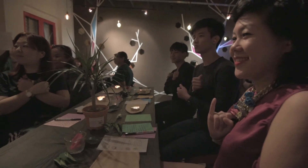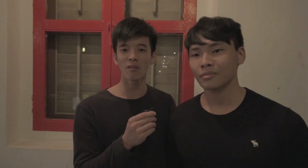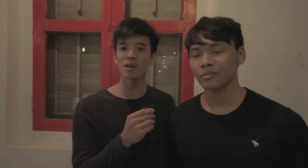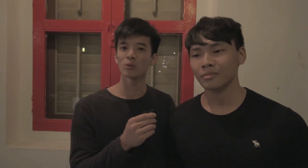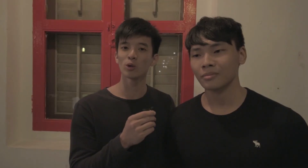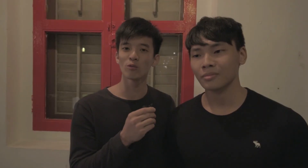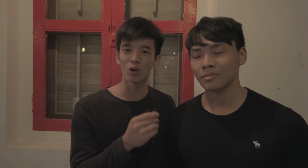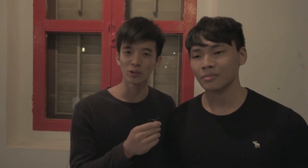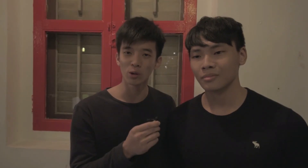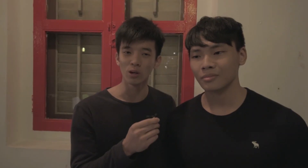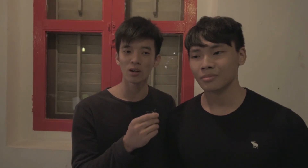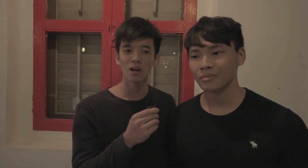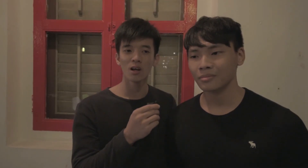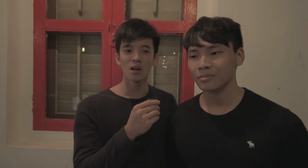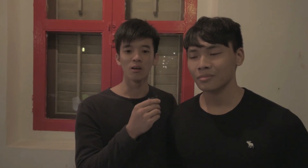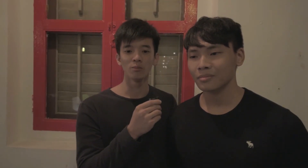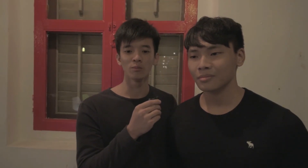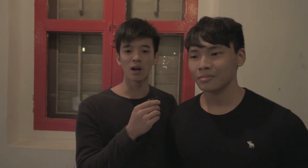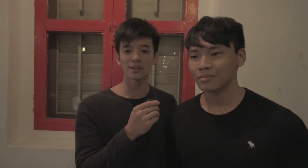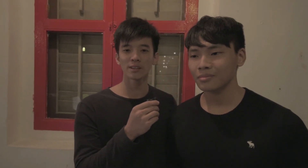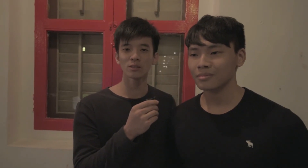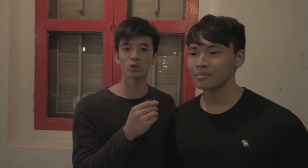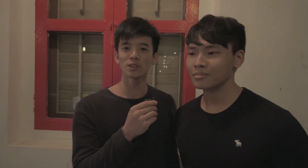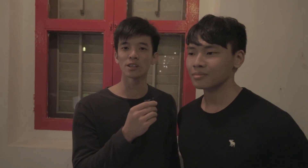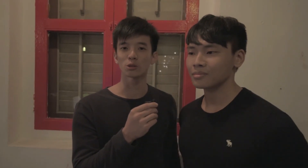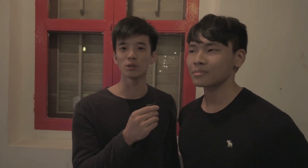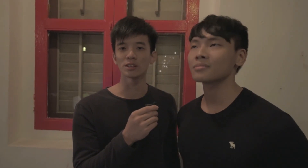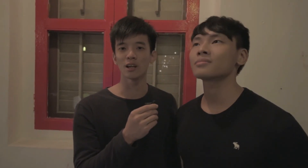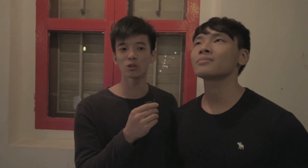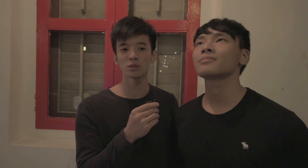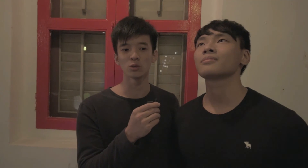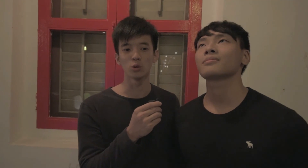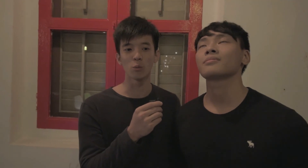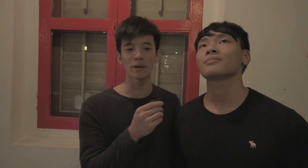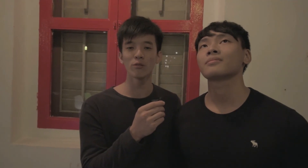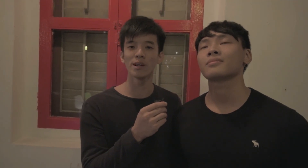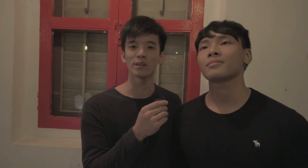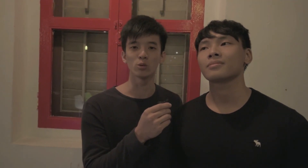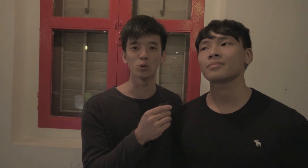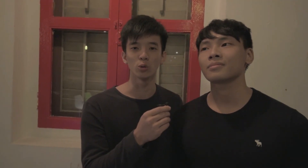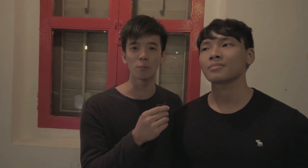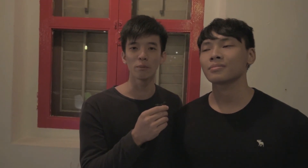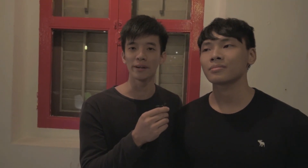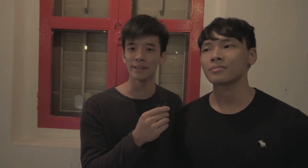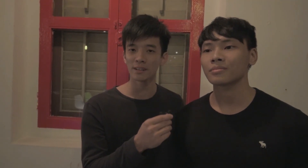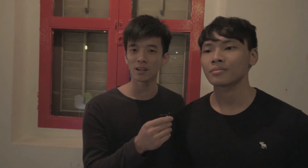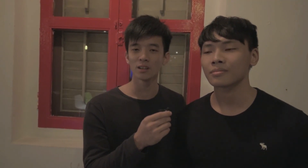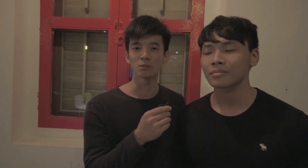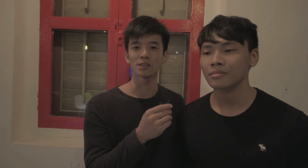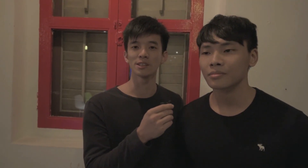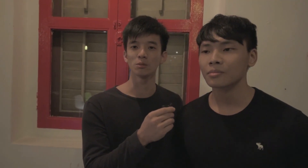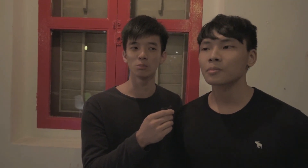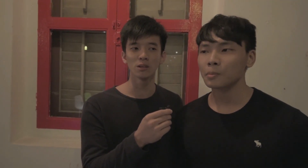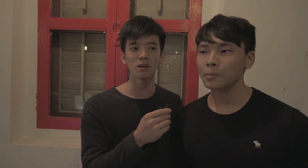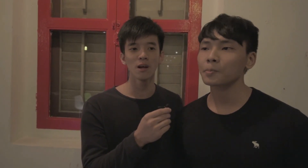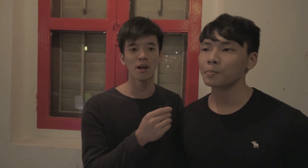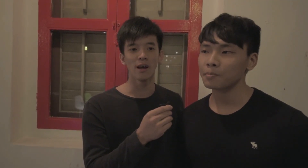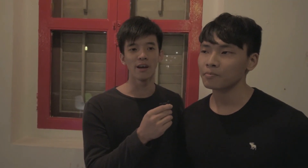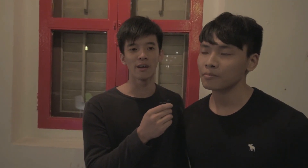Currently I'm doing volunteer work. I think through this harsh experience it allows me to better relate to the people in need, especially these people, and